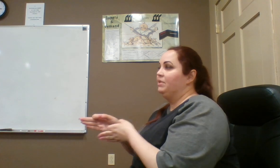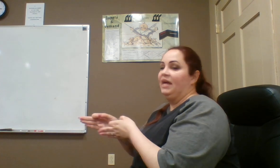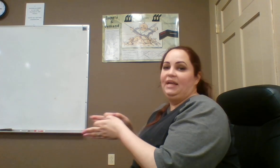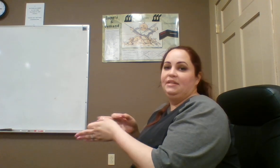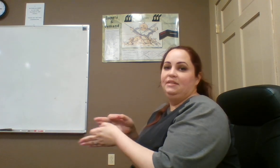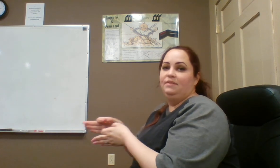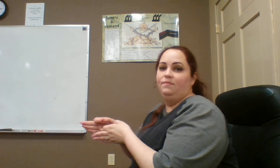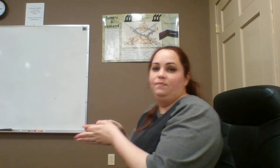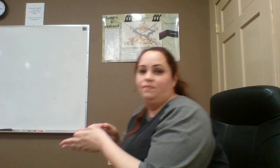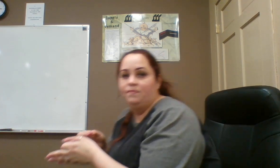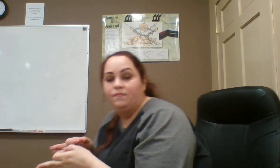Explain.